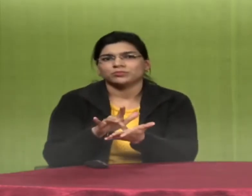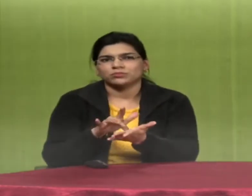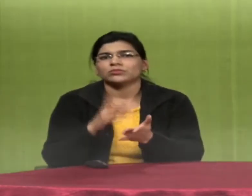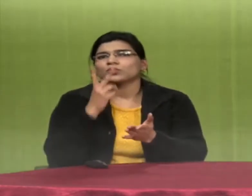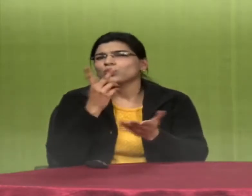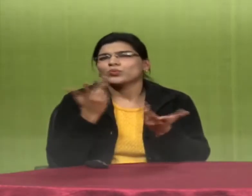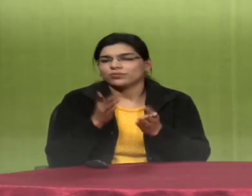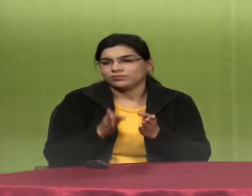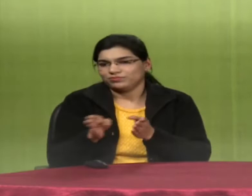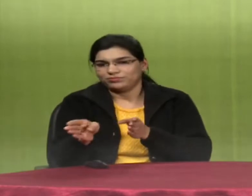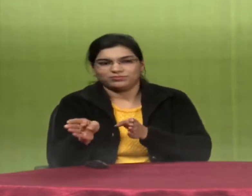diverge.